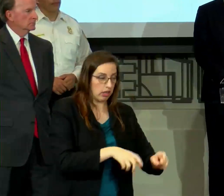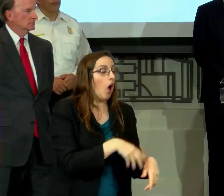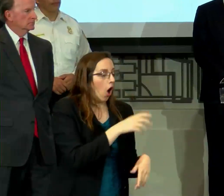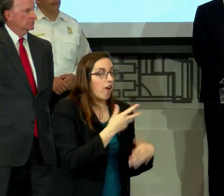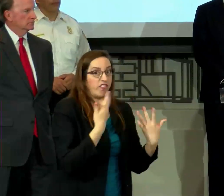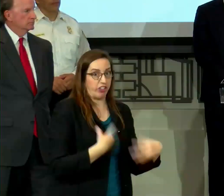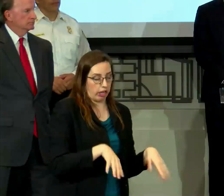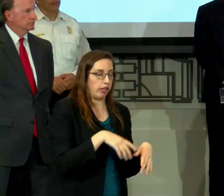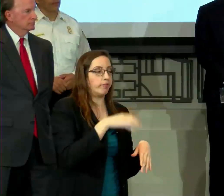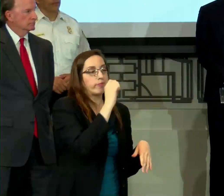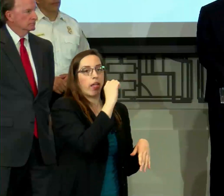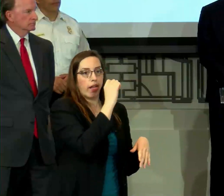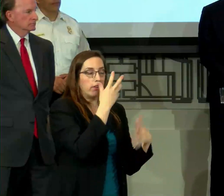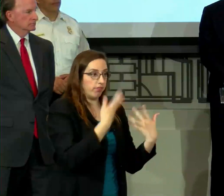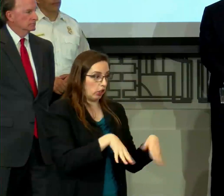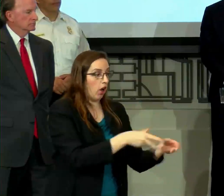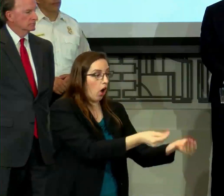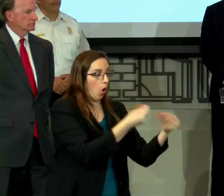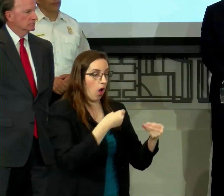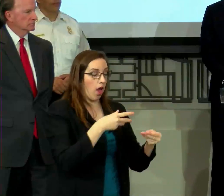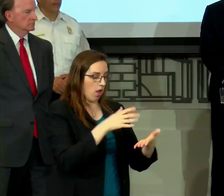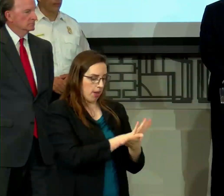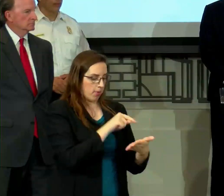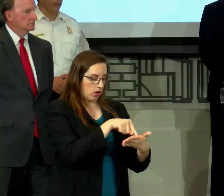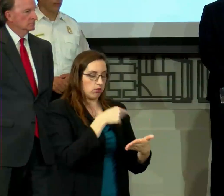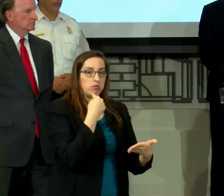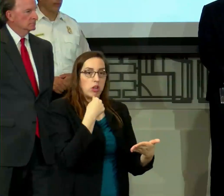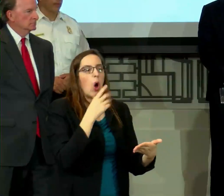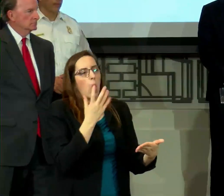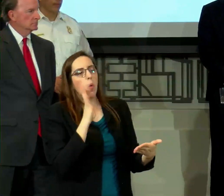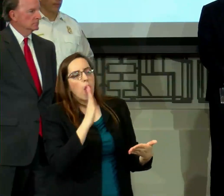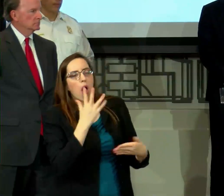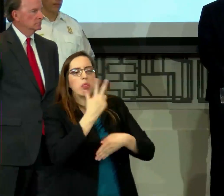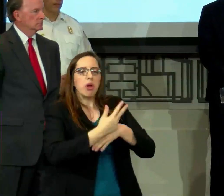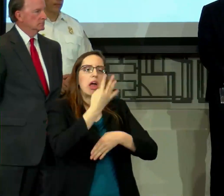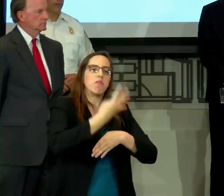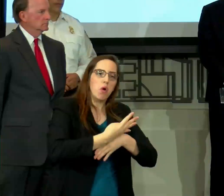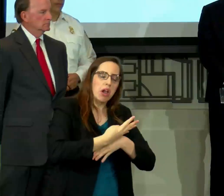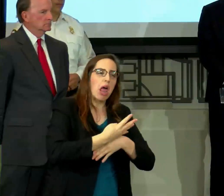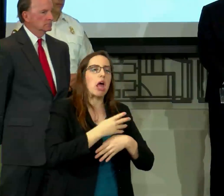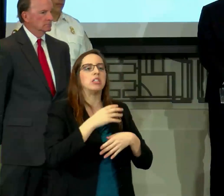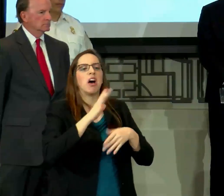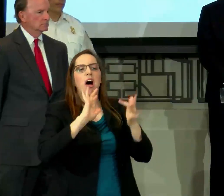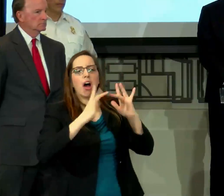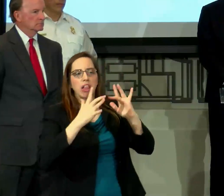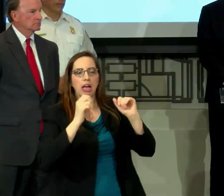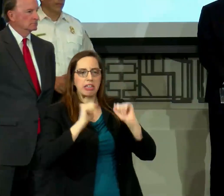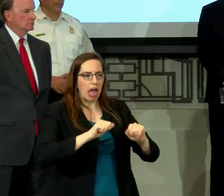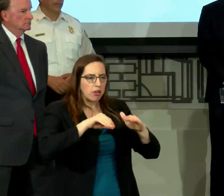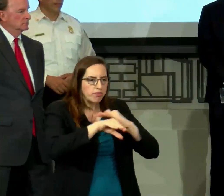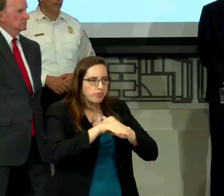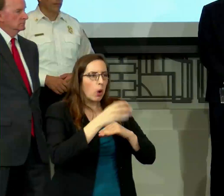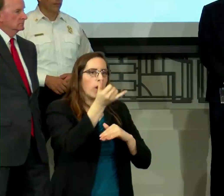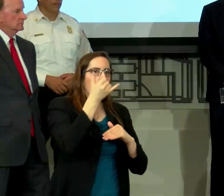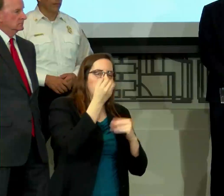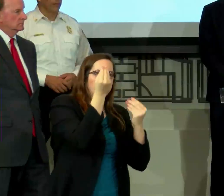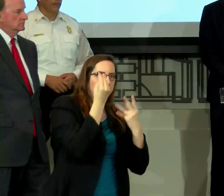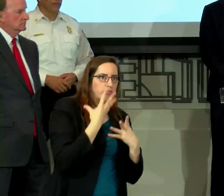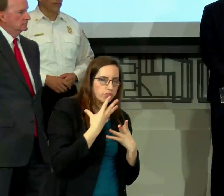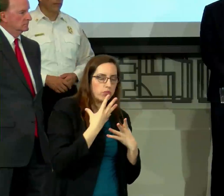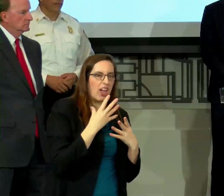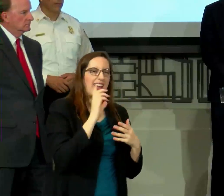call, this may be not be exactly my recollection, you'd either get a call from them within 3 to 4 days, or there was a website you could go to, and each individual had a